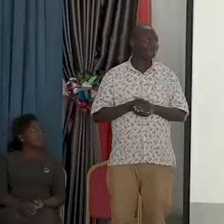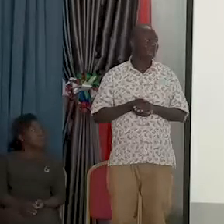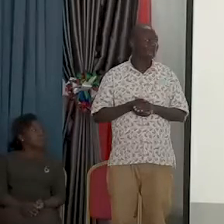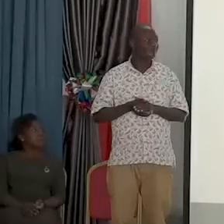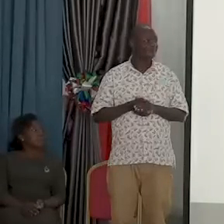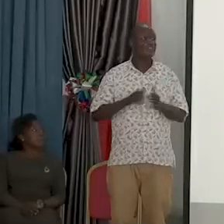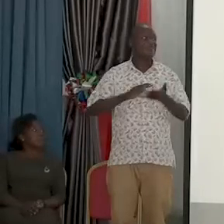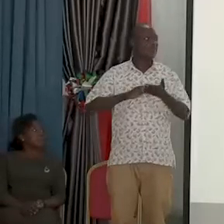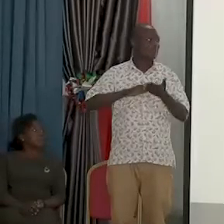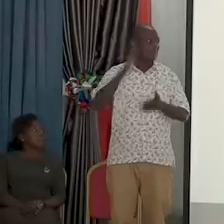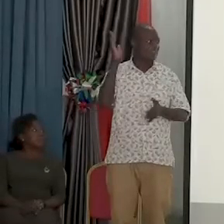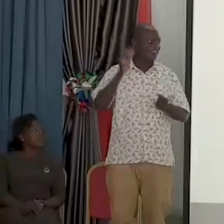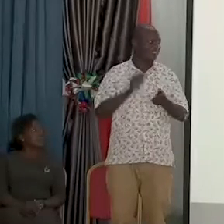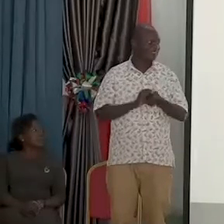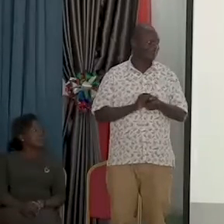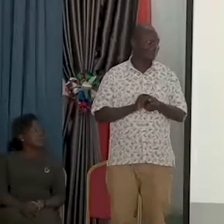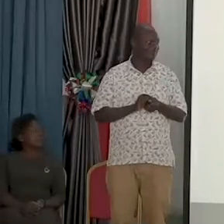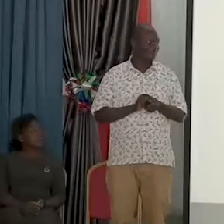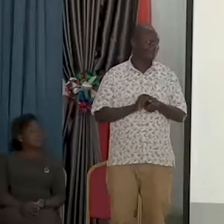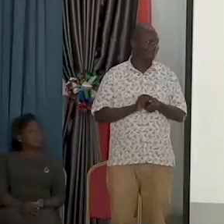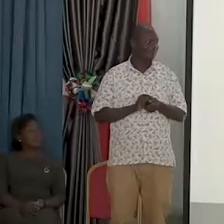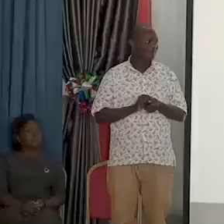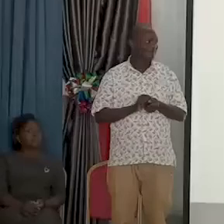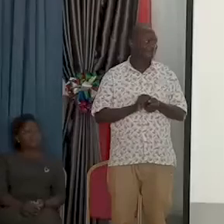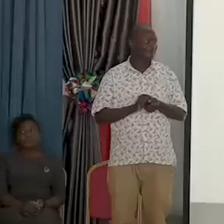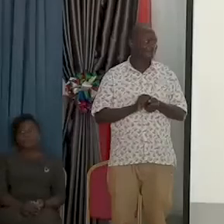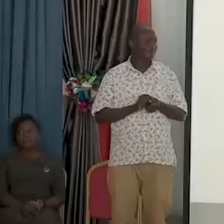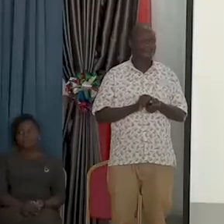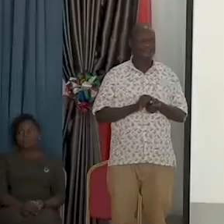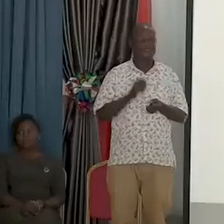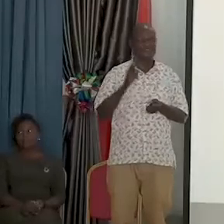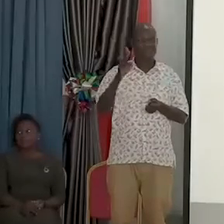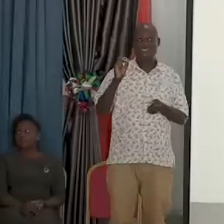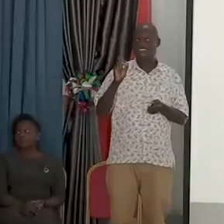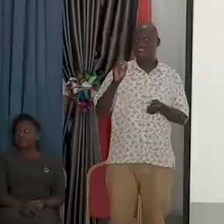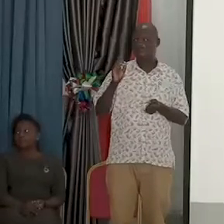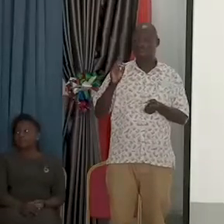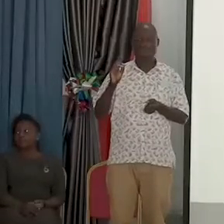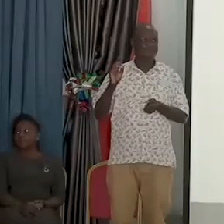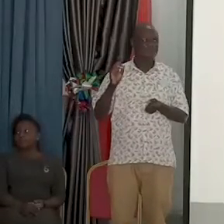more than 10. Organization that has 20 people,